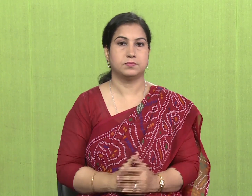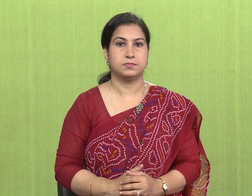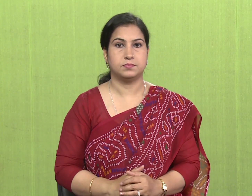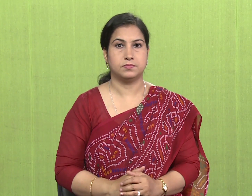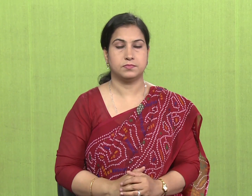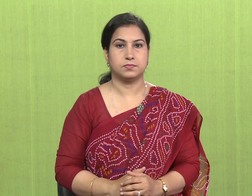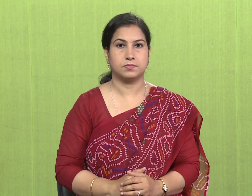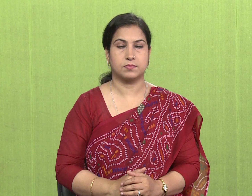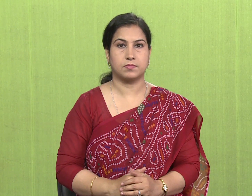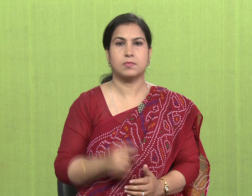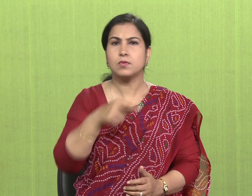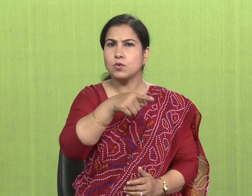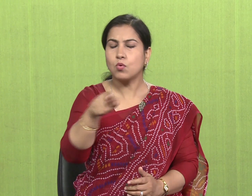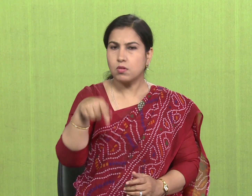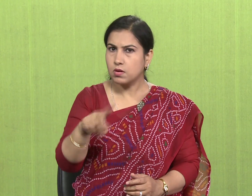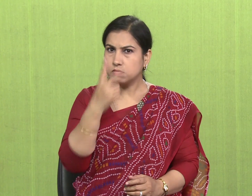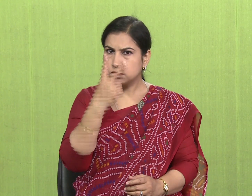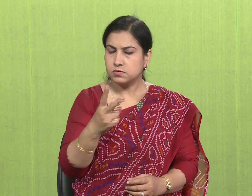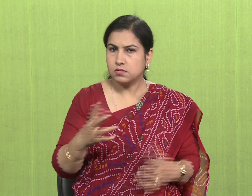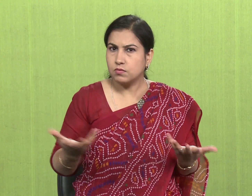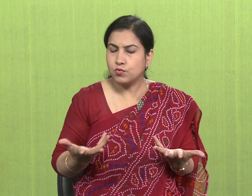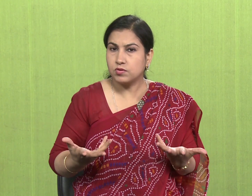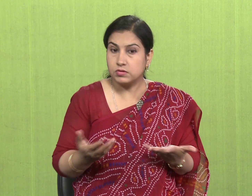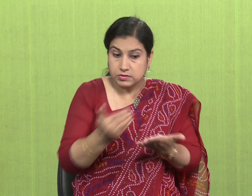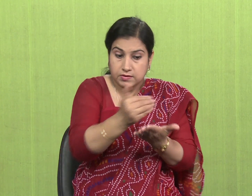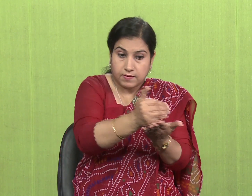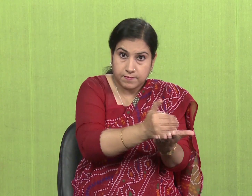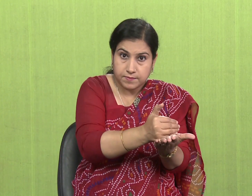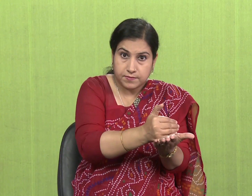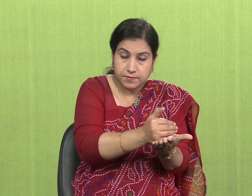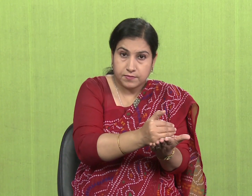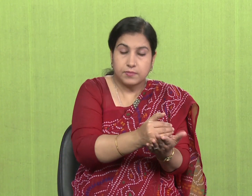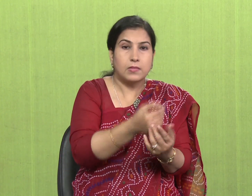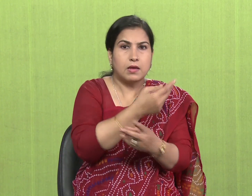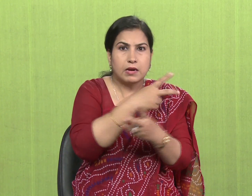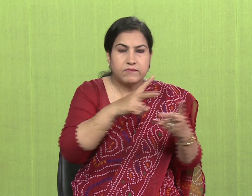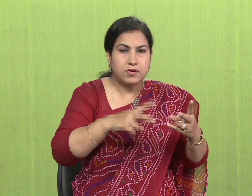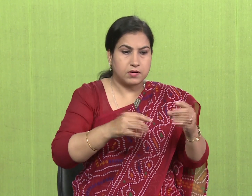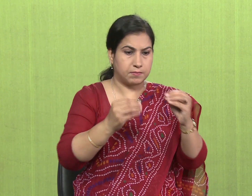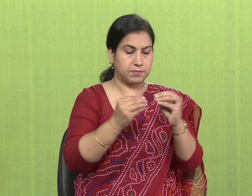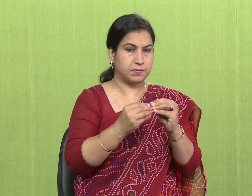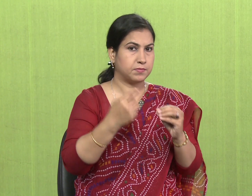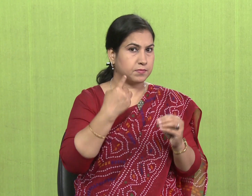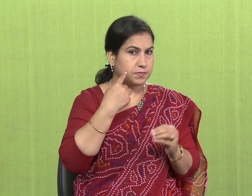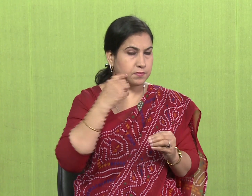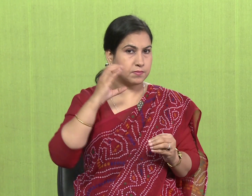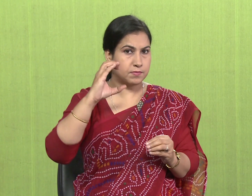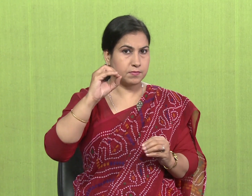You can now feel that conservation of biodiversity is of great significance